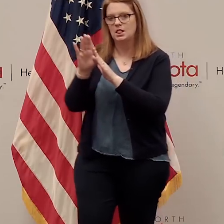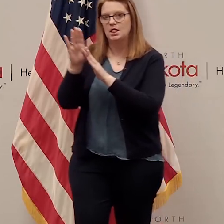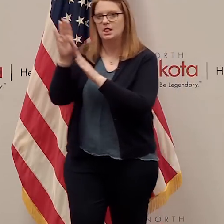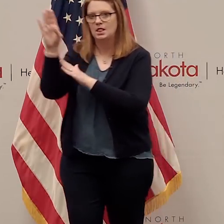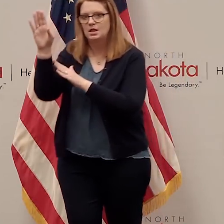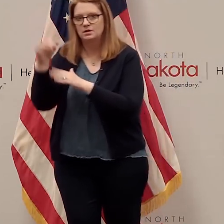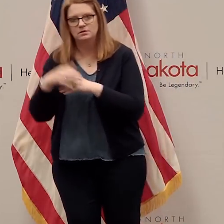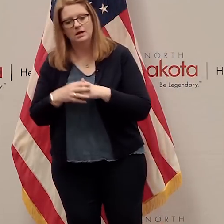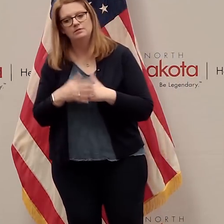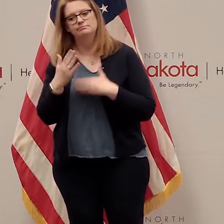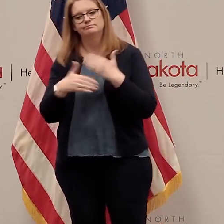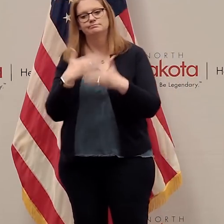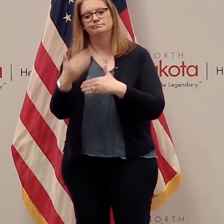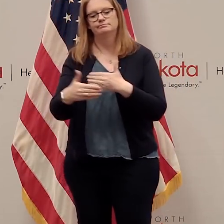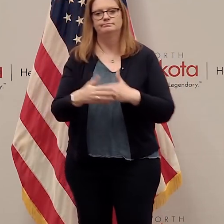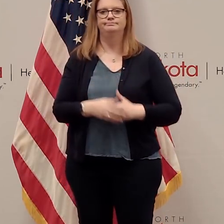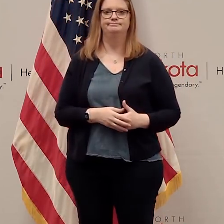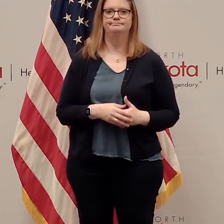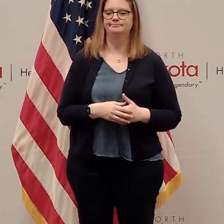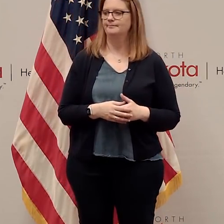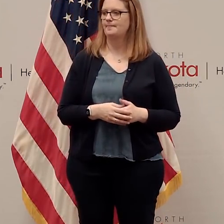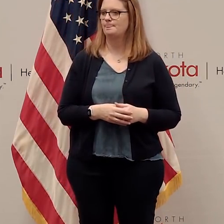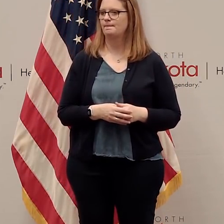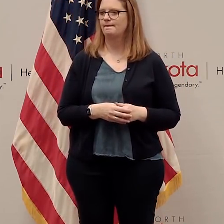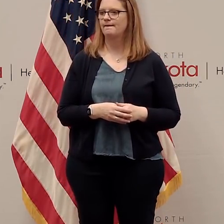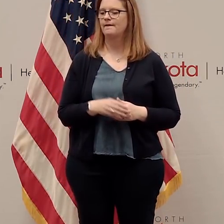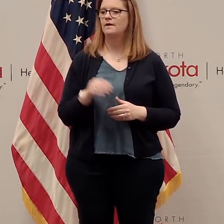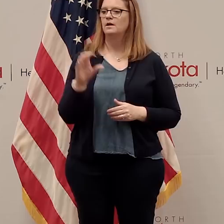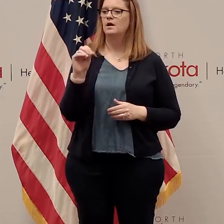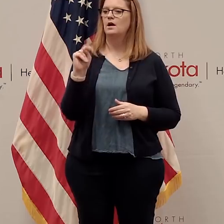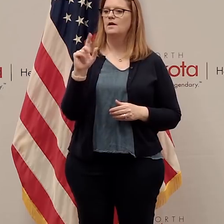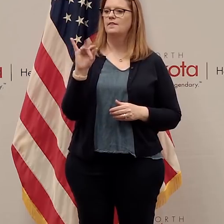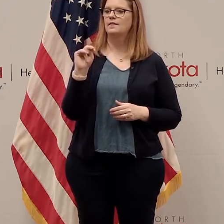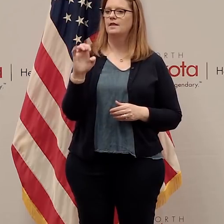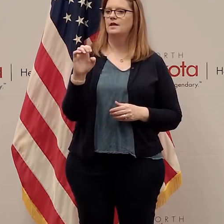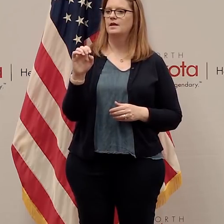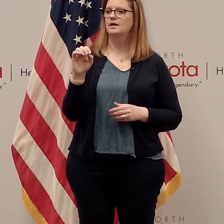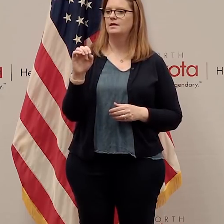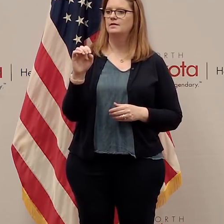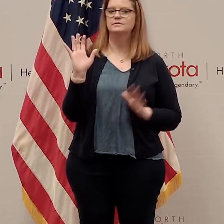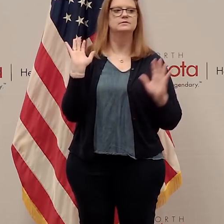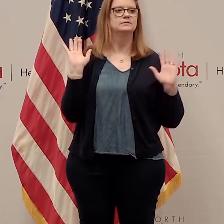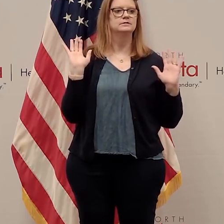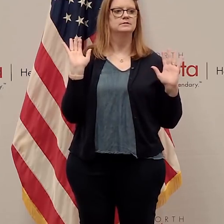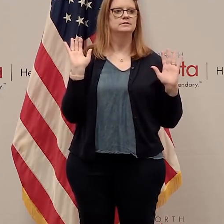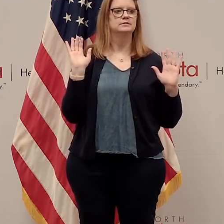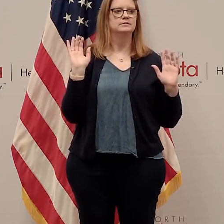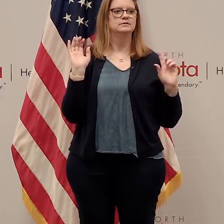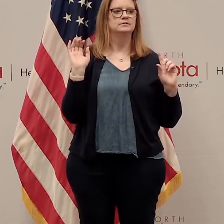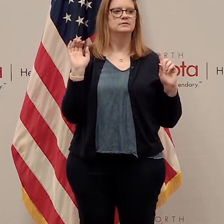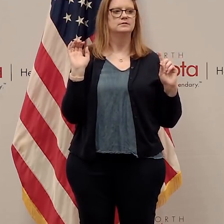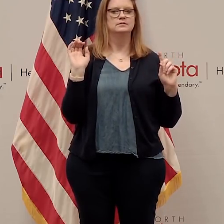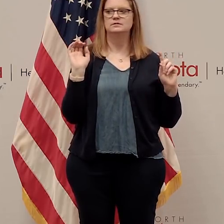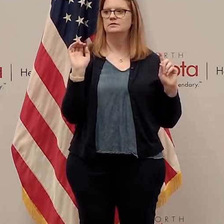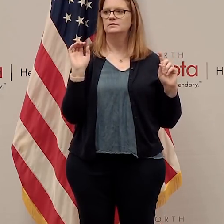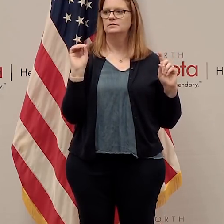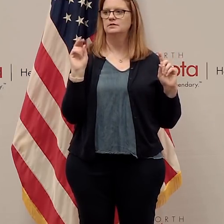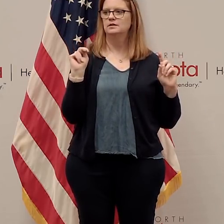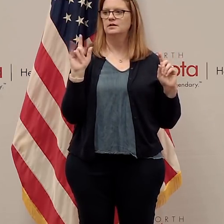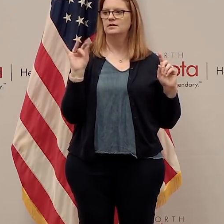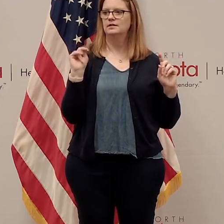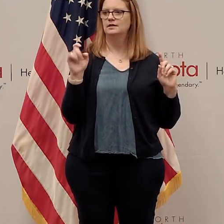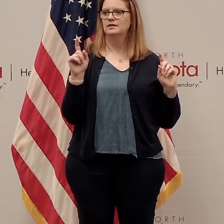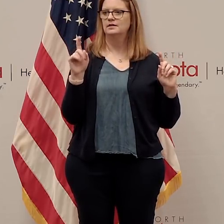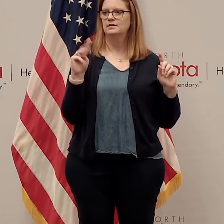to execute on better and better outbound. Okay, online. I'm sorry, Tom, we're going to online. And